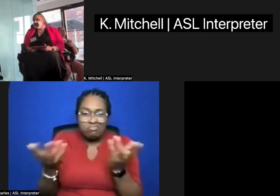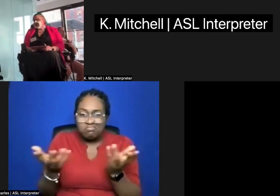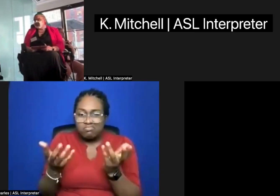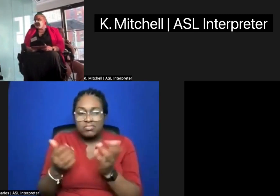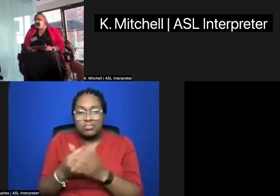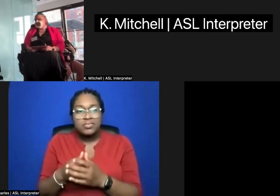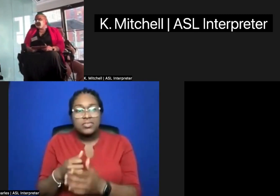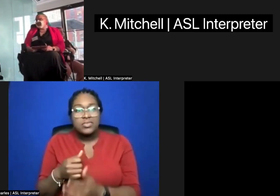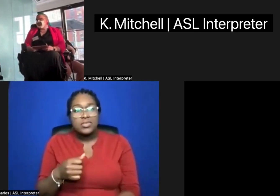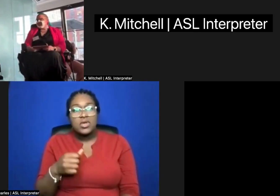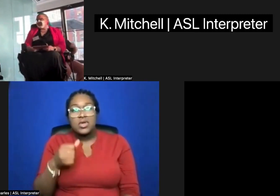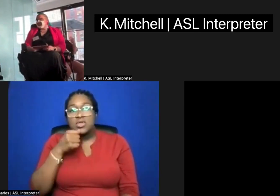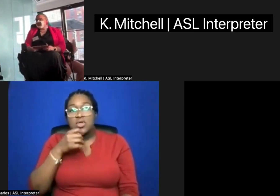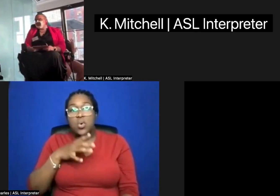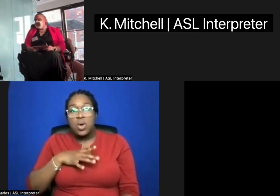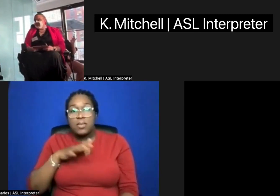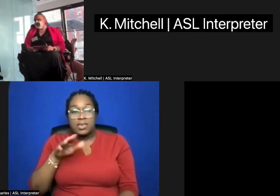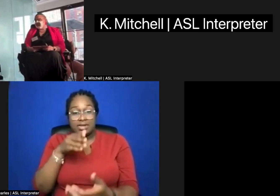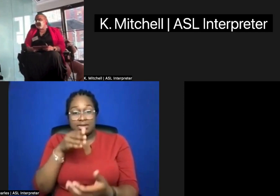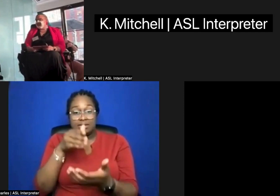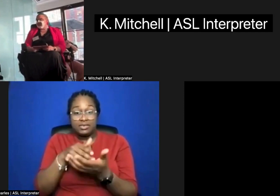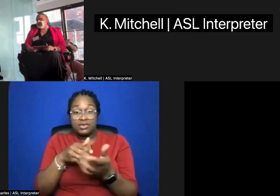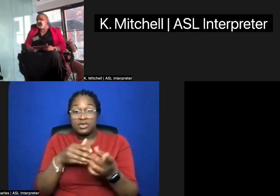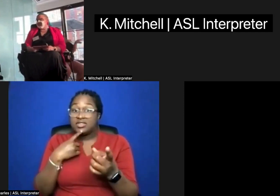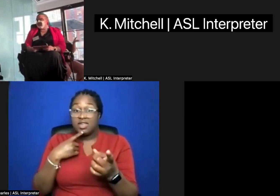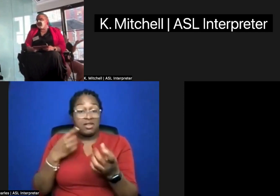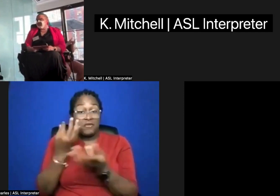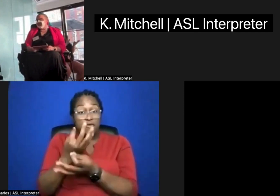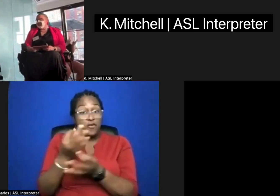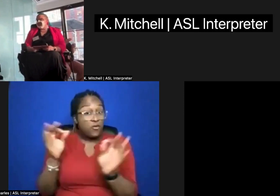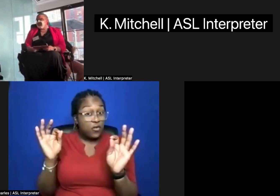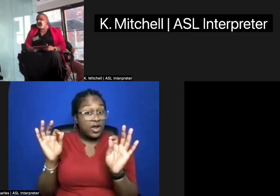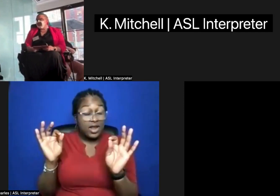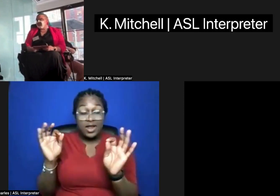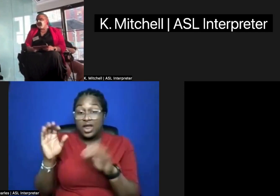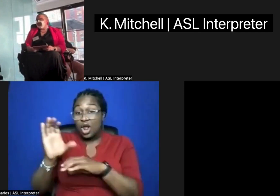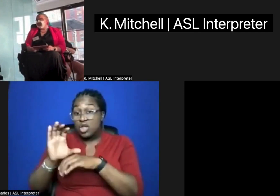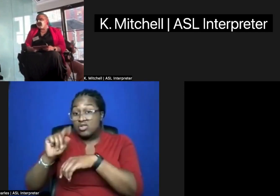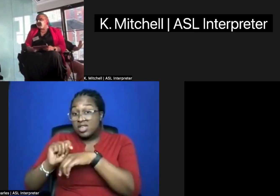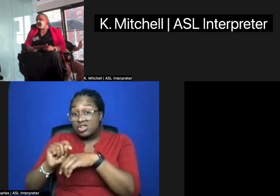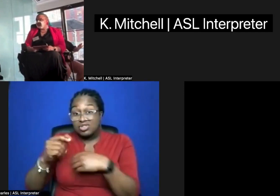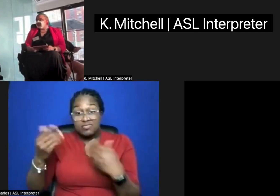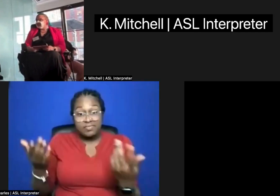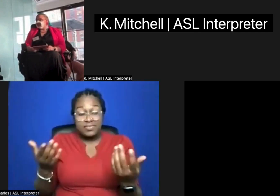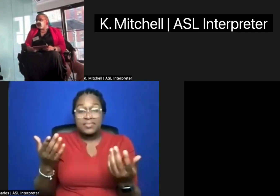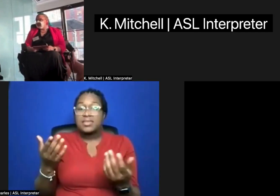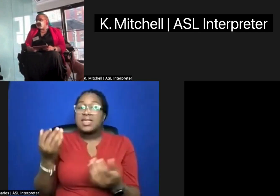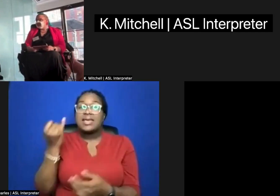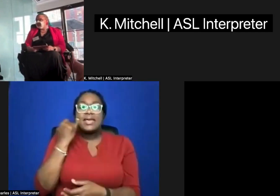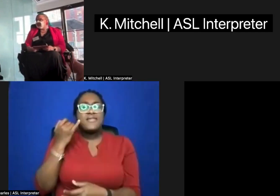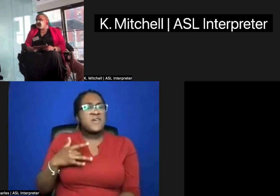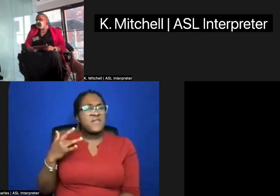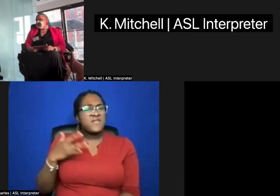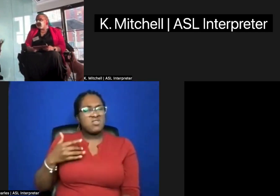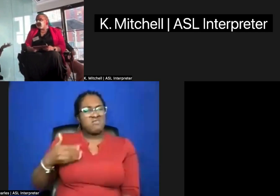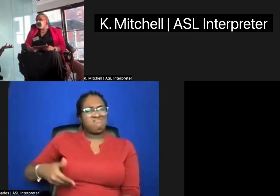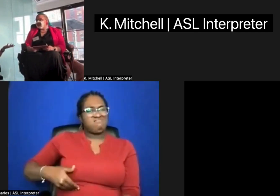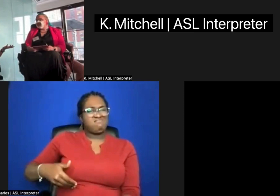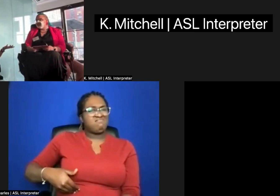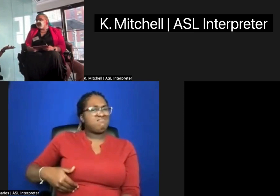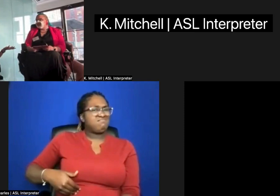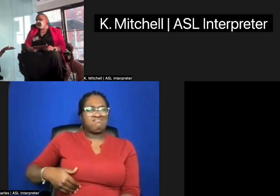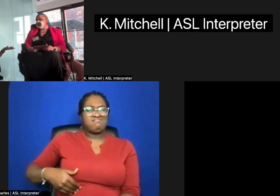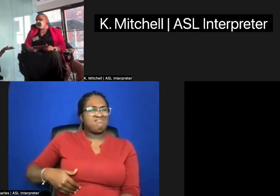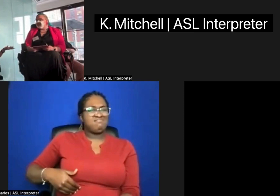us, we provide free consultations. So if you have a question, I always tell people, if you think something feels a little funny or feels a little off, you